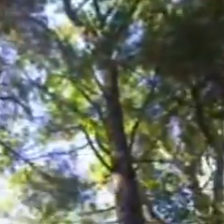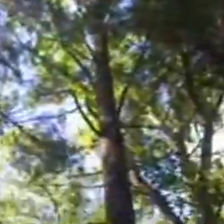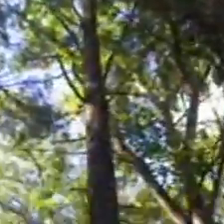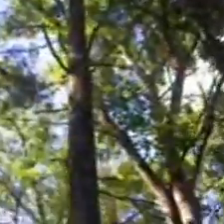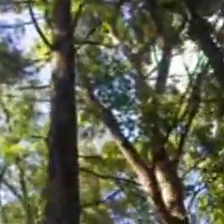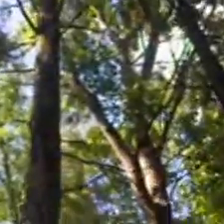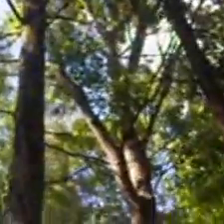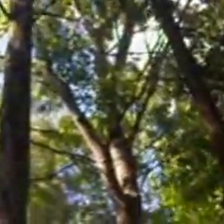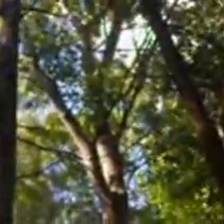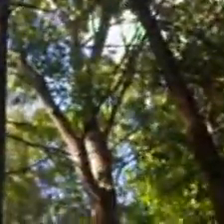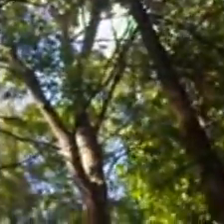yeah